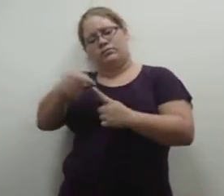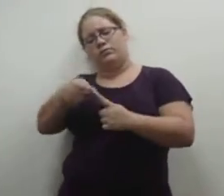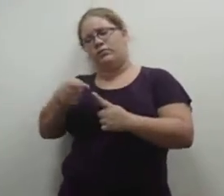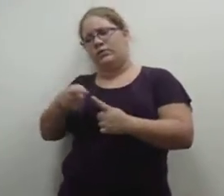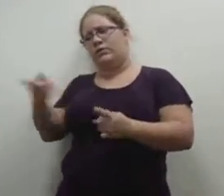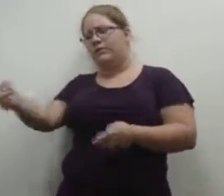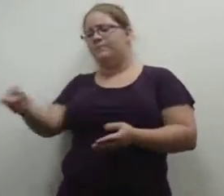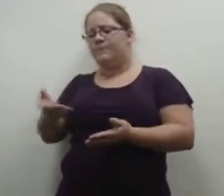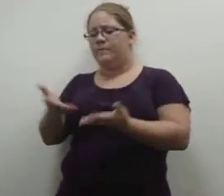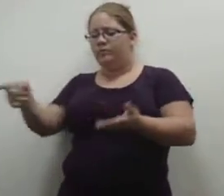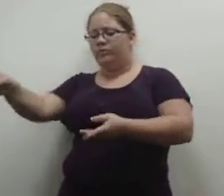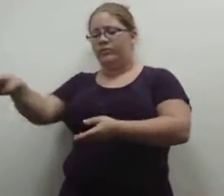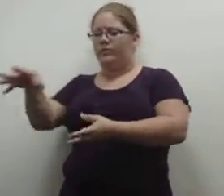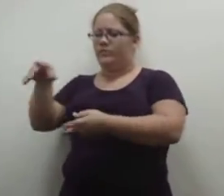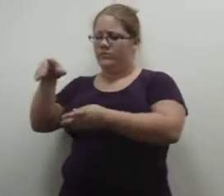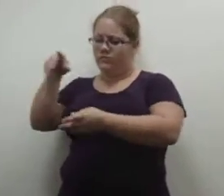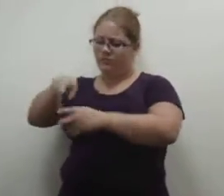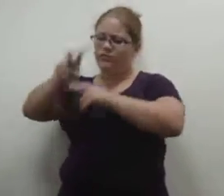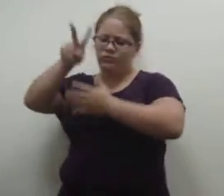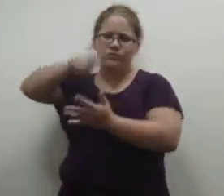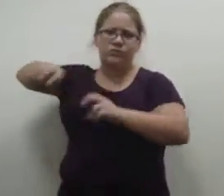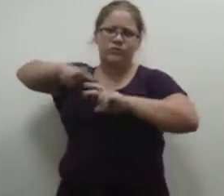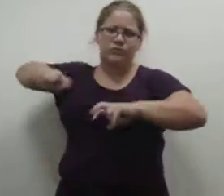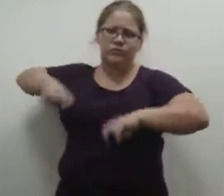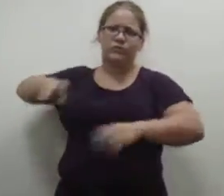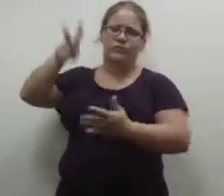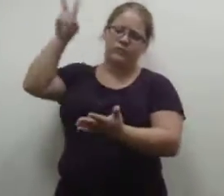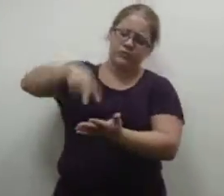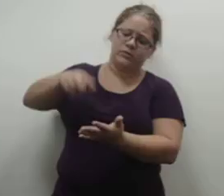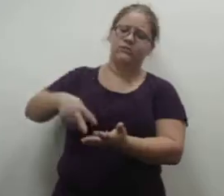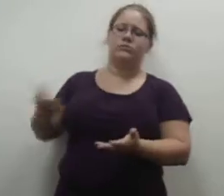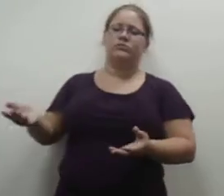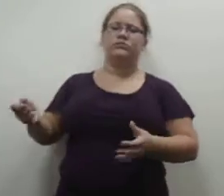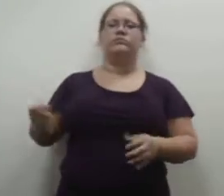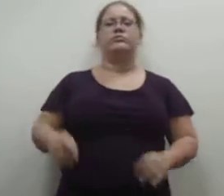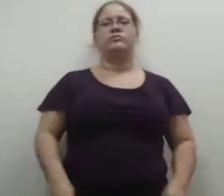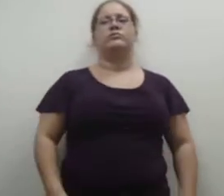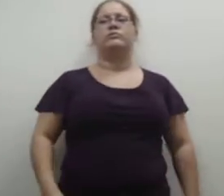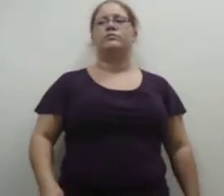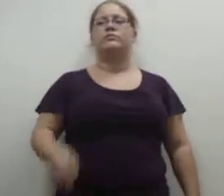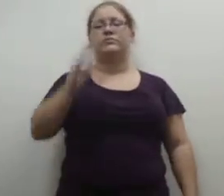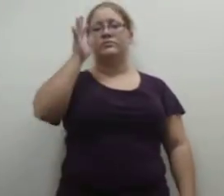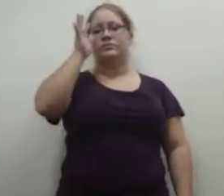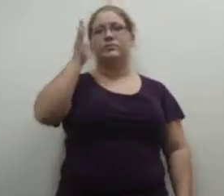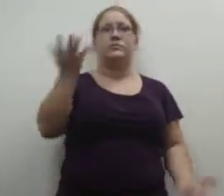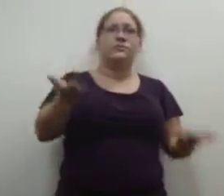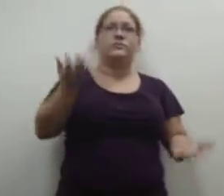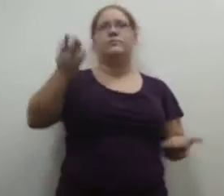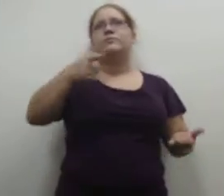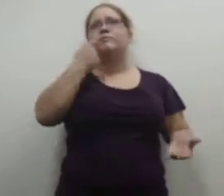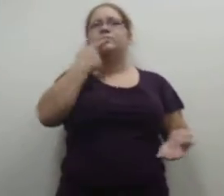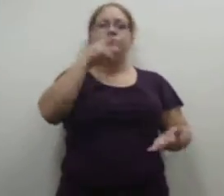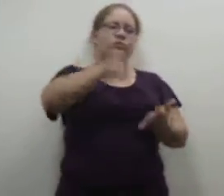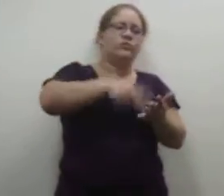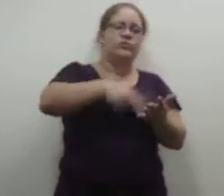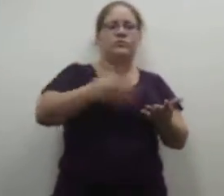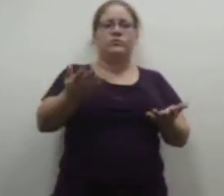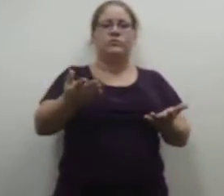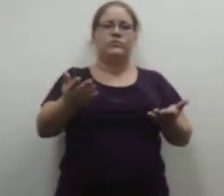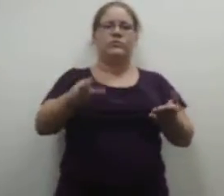smoking cessation programs, and you find out that, wow, the patch keeps coming up again and again, well, maybe that should be a heading in your report, and